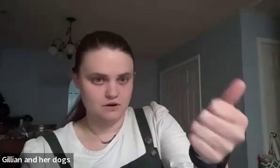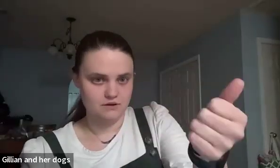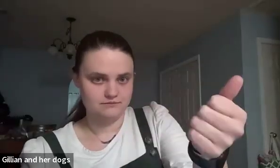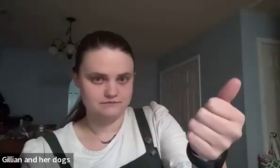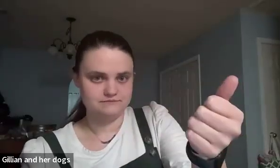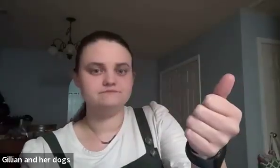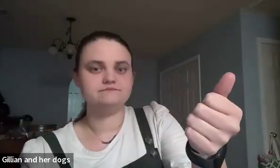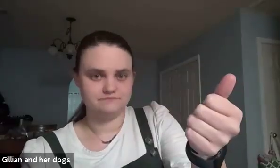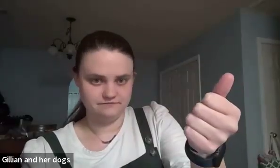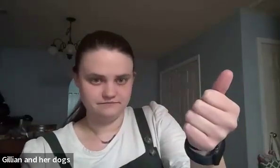Tomorrow.